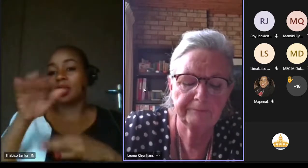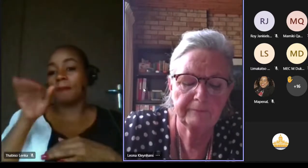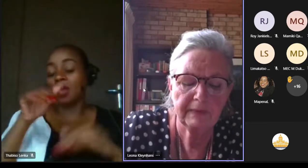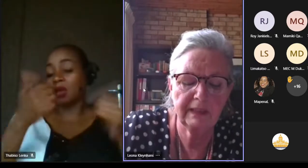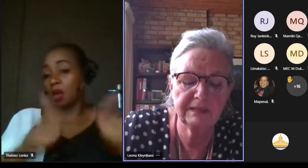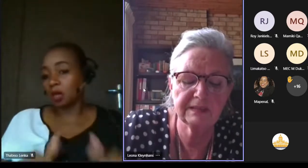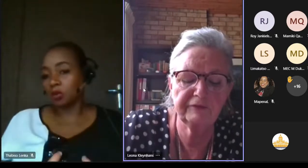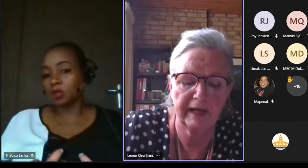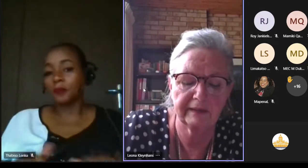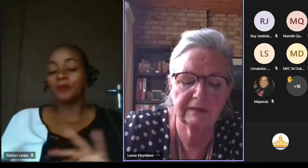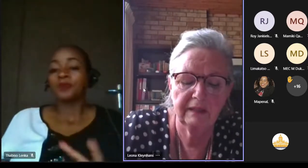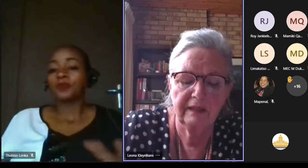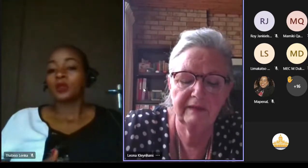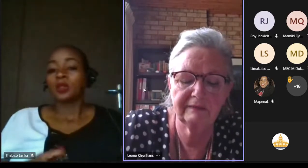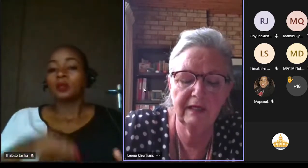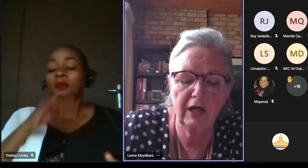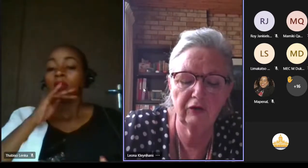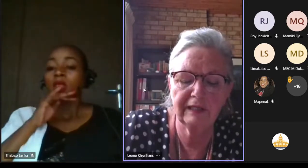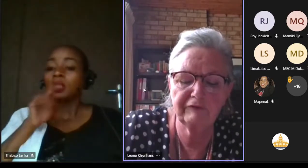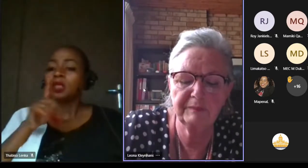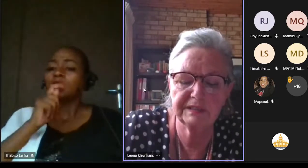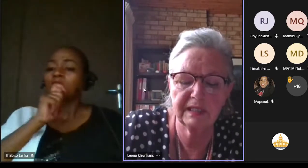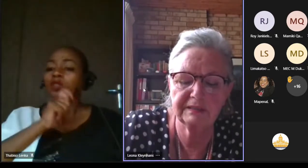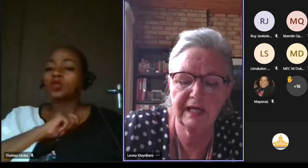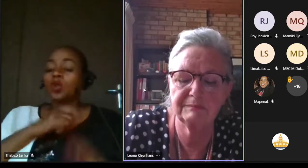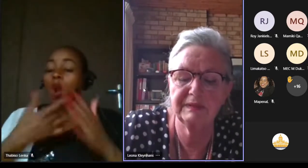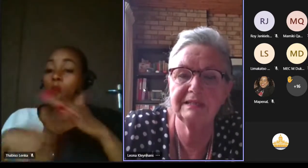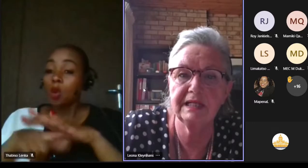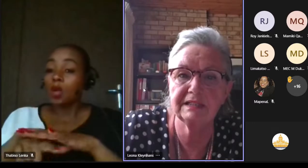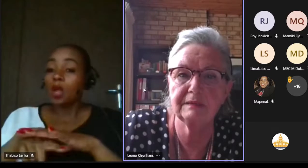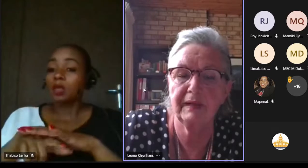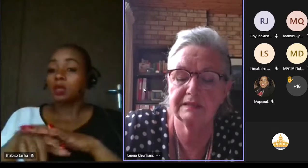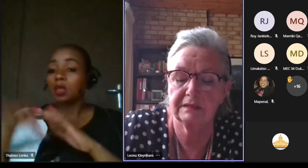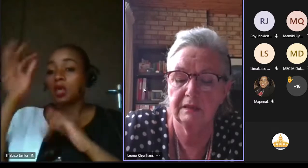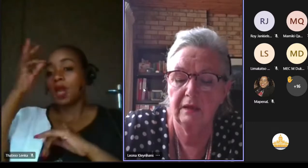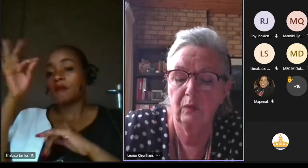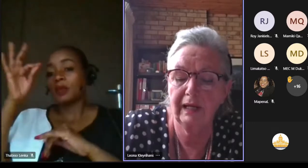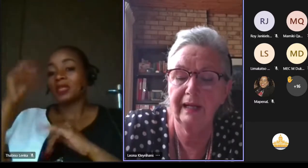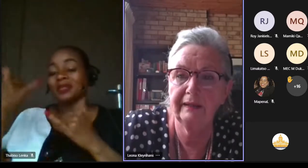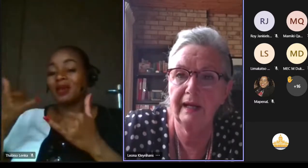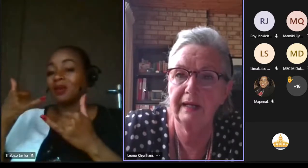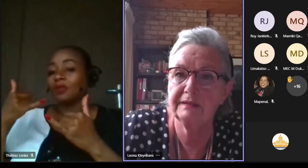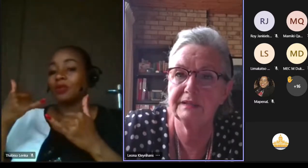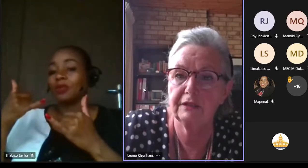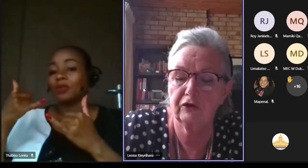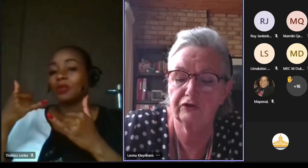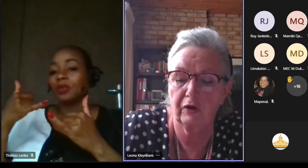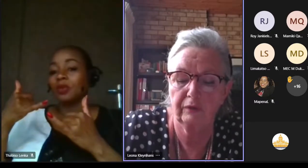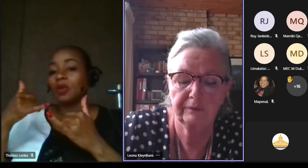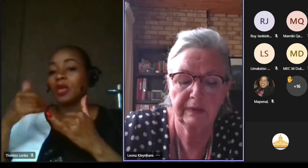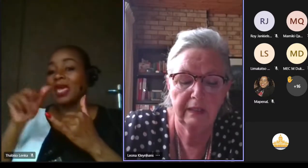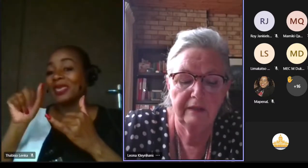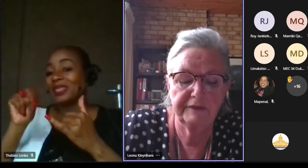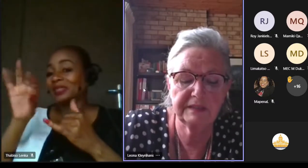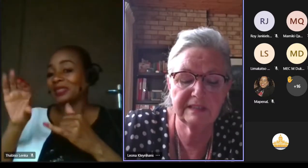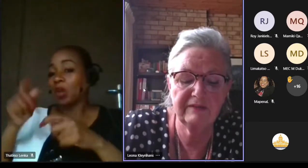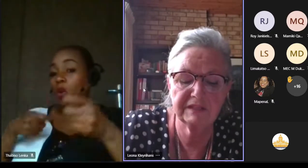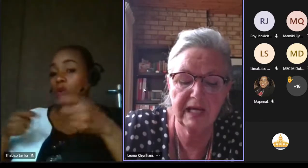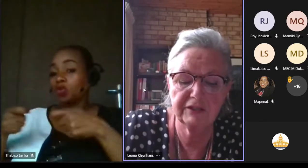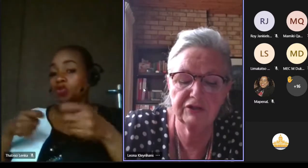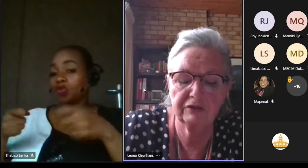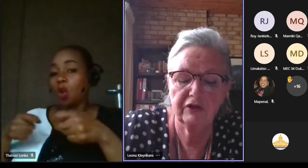Speaker, it is a fact that the local government sector has been decimated while under ANC control.